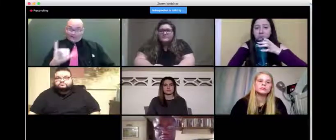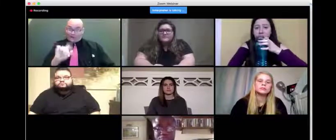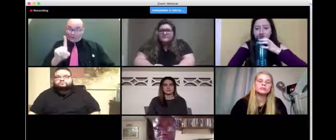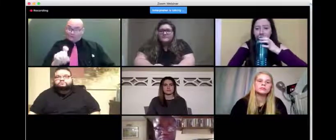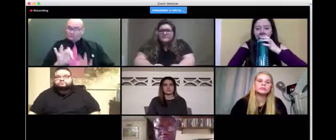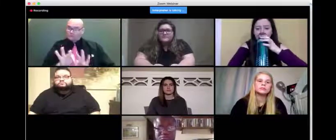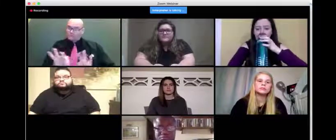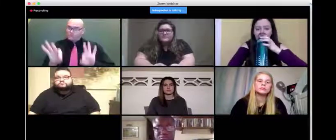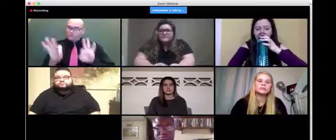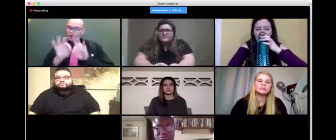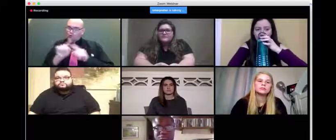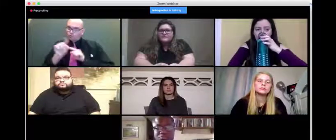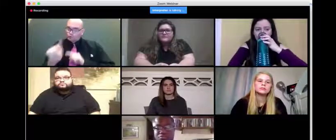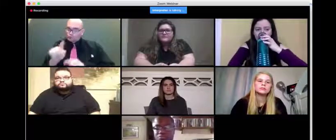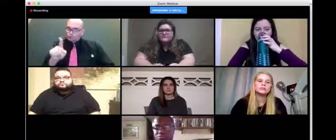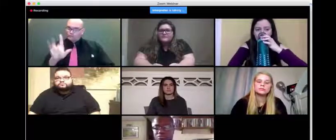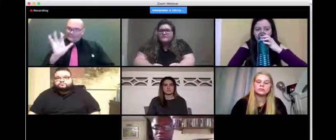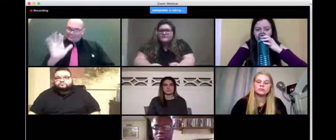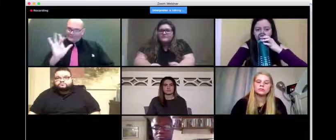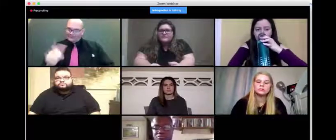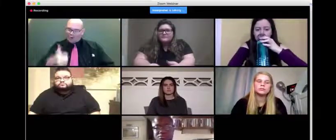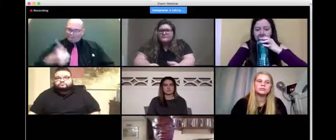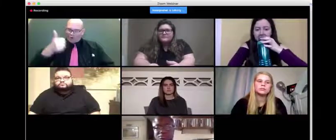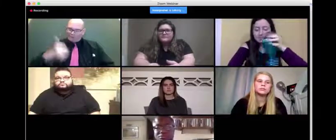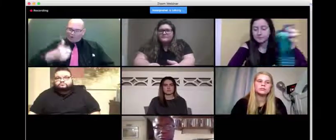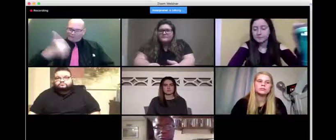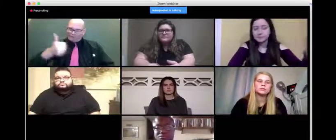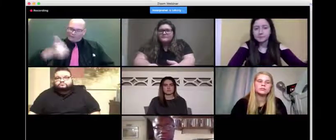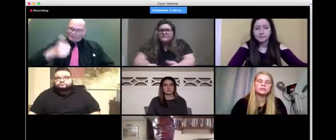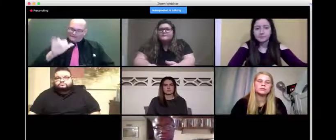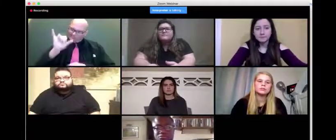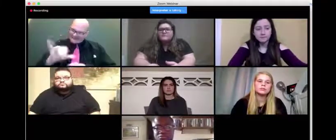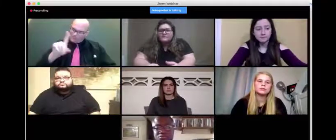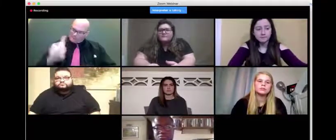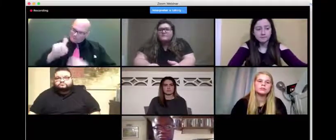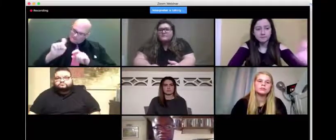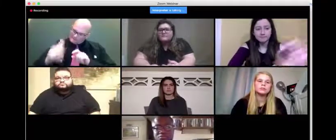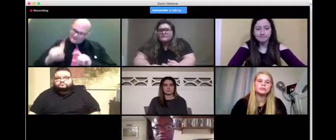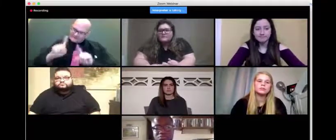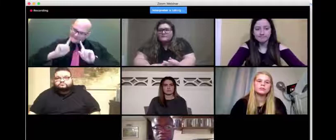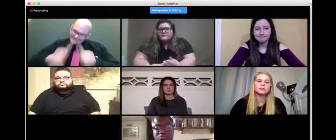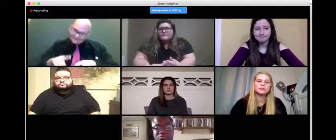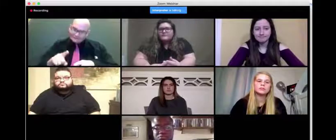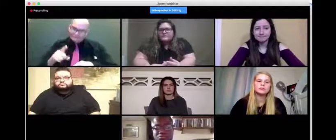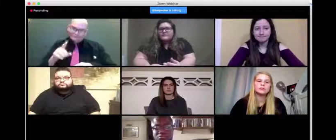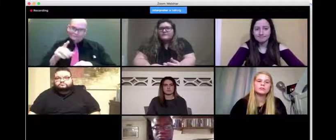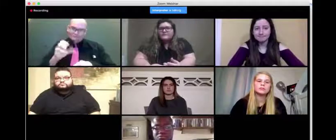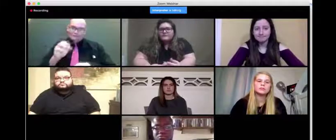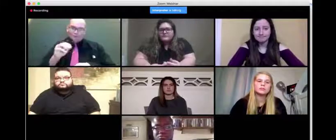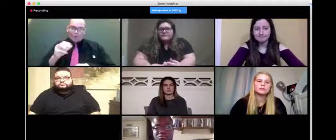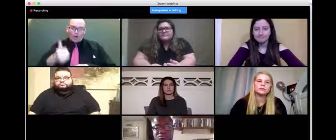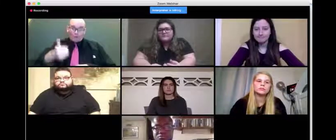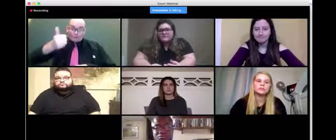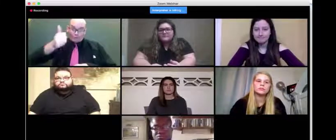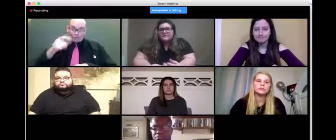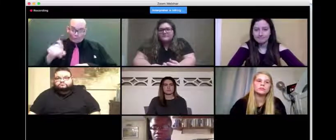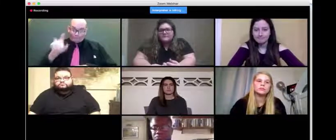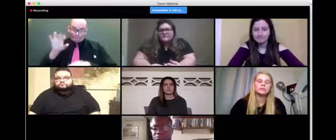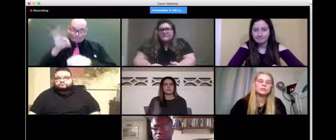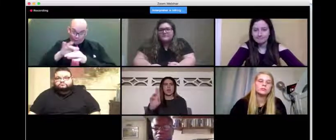up, and the more people who click on that will show us that that's something that you want answered. So we're going to pick as